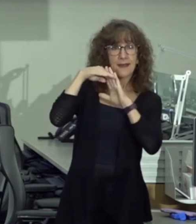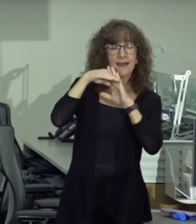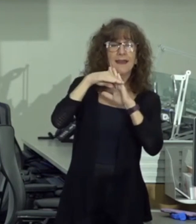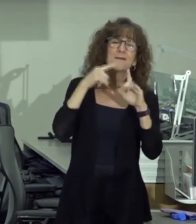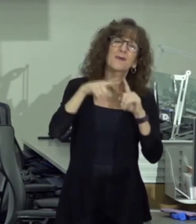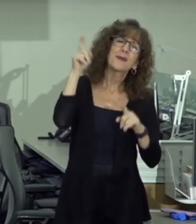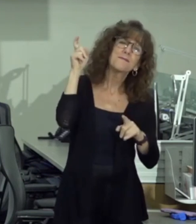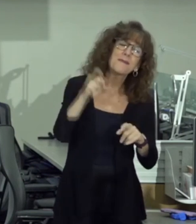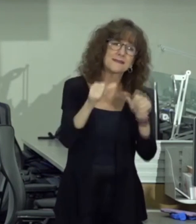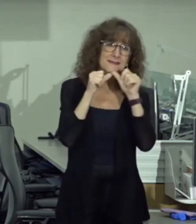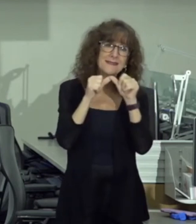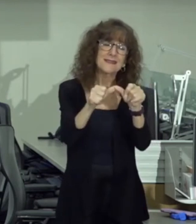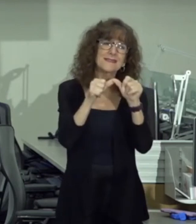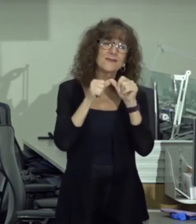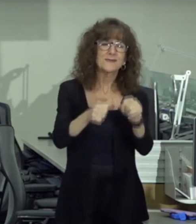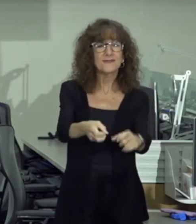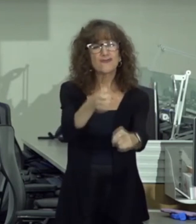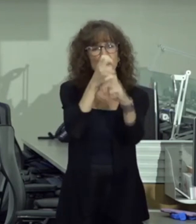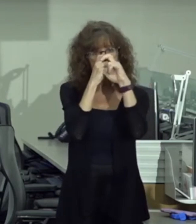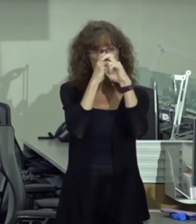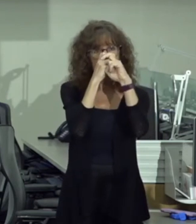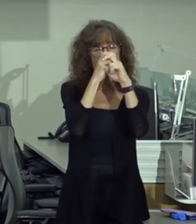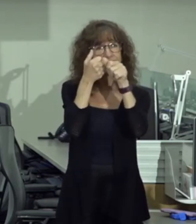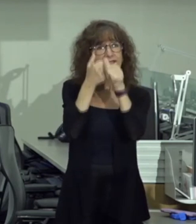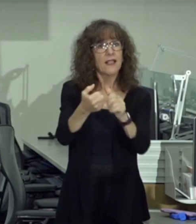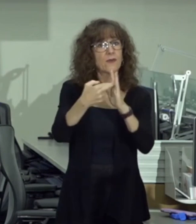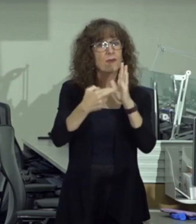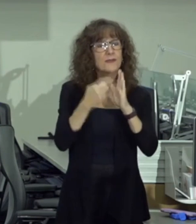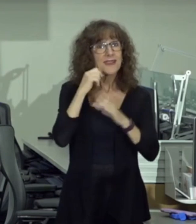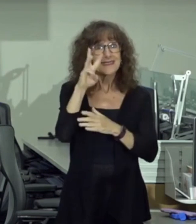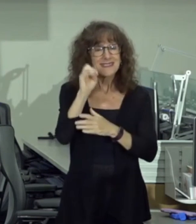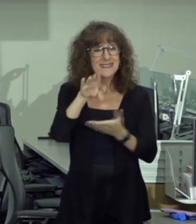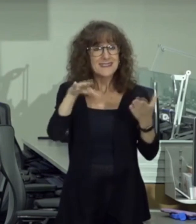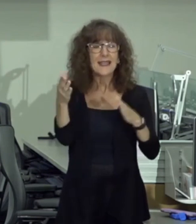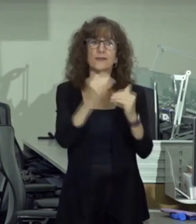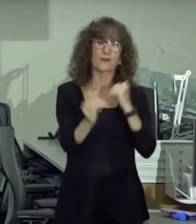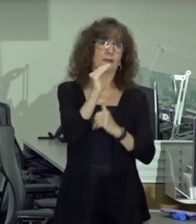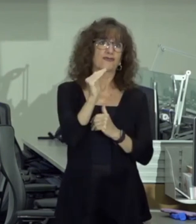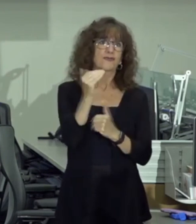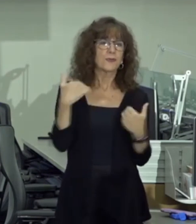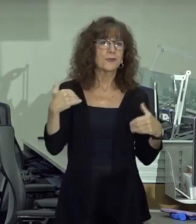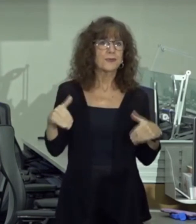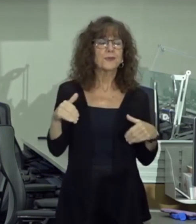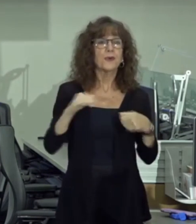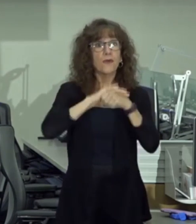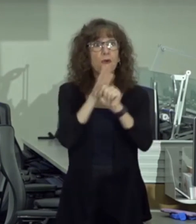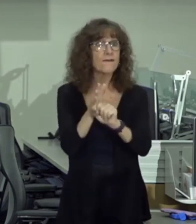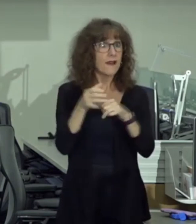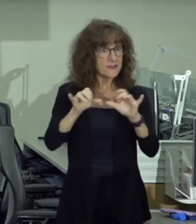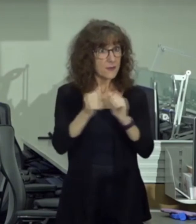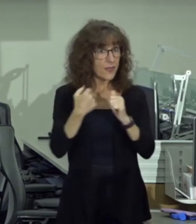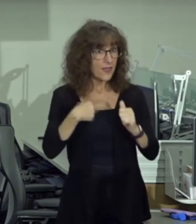but we must continue again to be vigilant because 60 is still too many. So coronavirus is still with us, and we